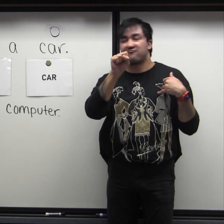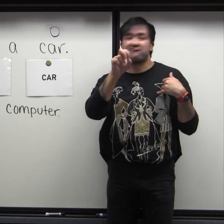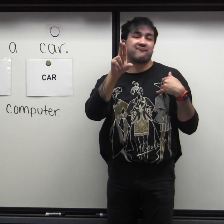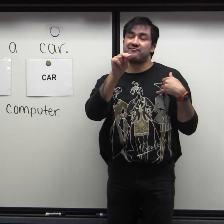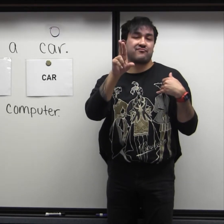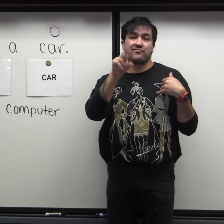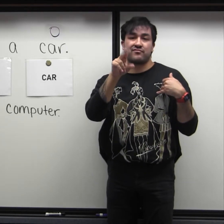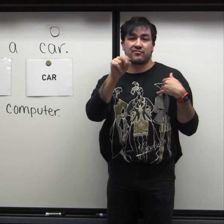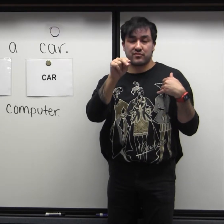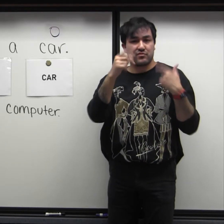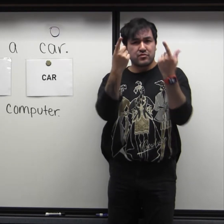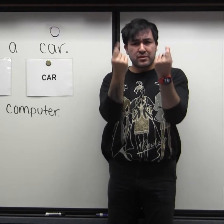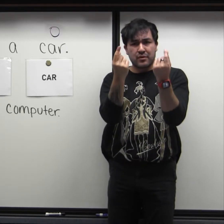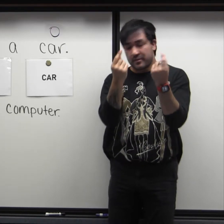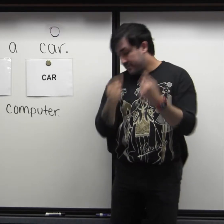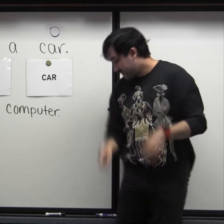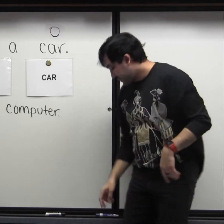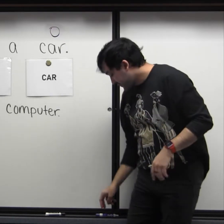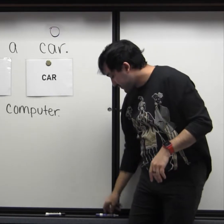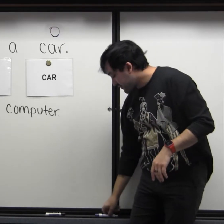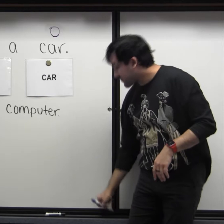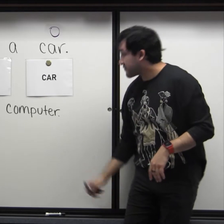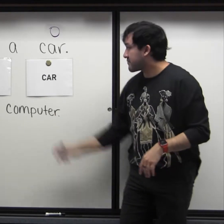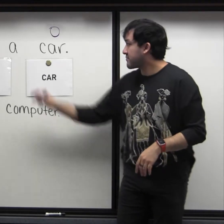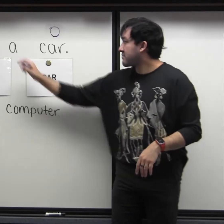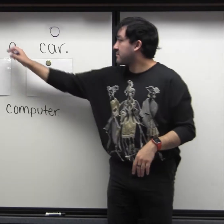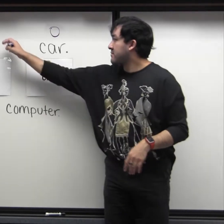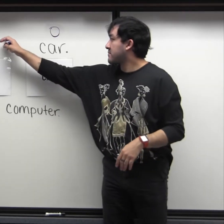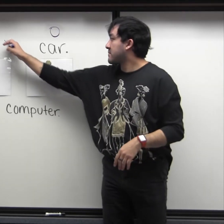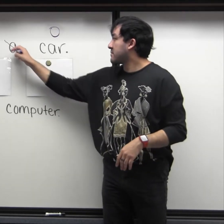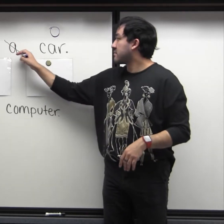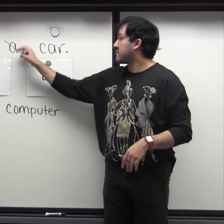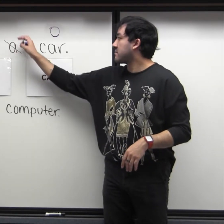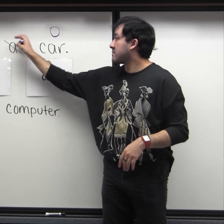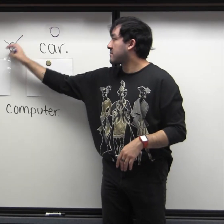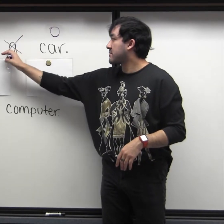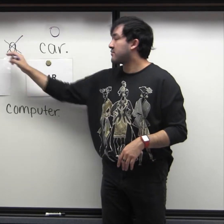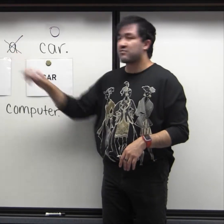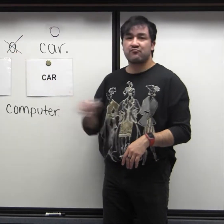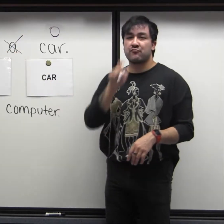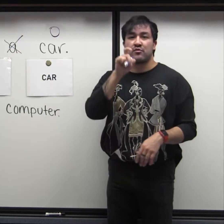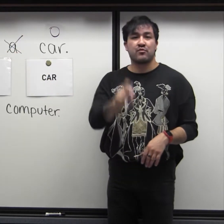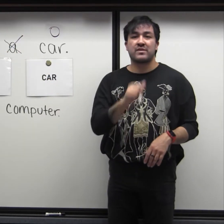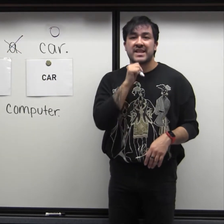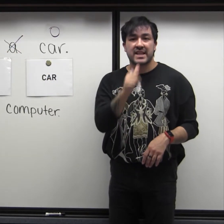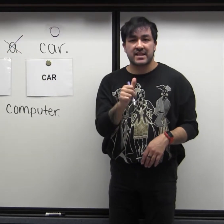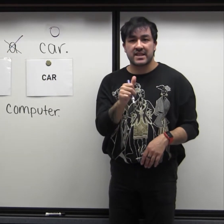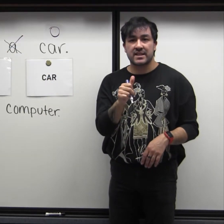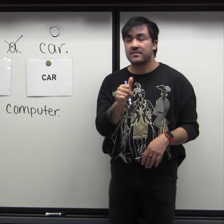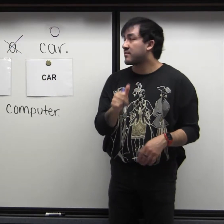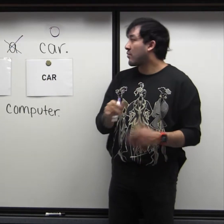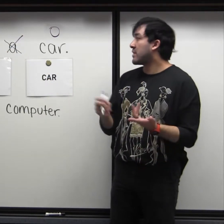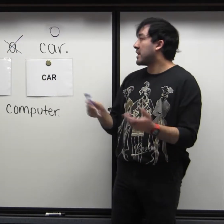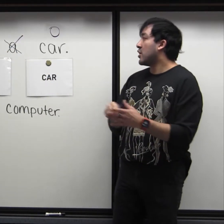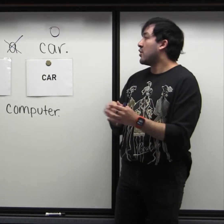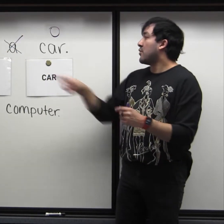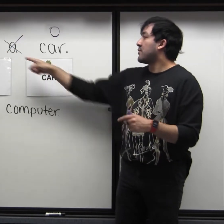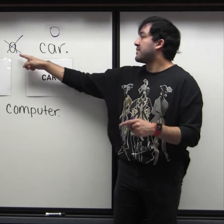and in ASL, we don't use A's and all of those. So we can just go ahead and cross them out.